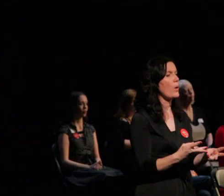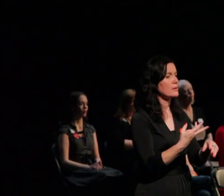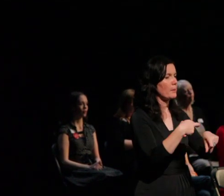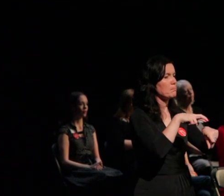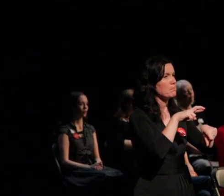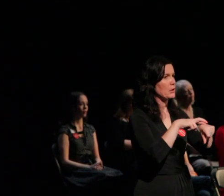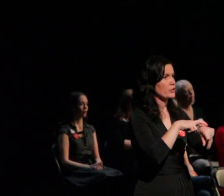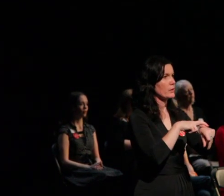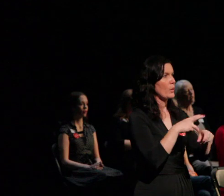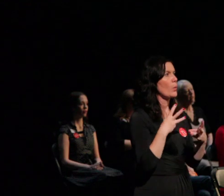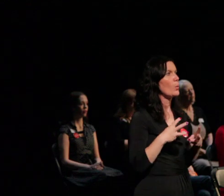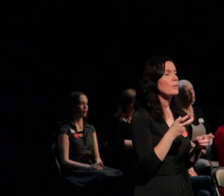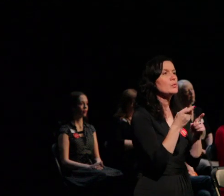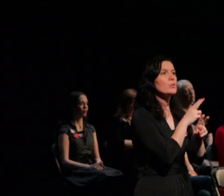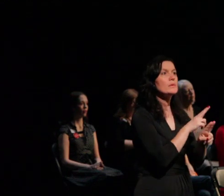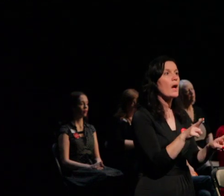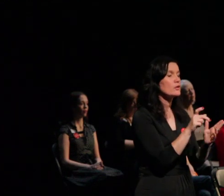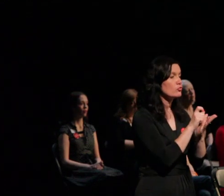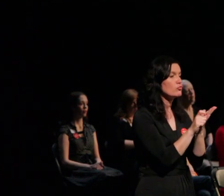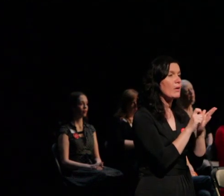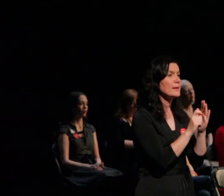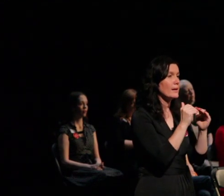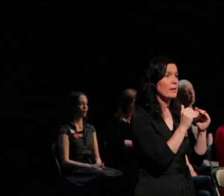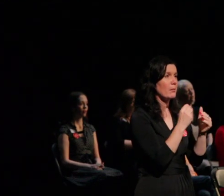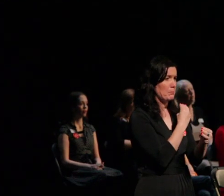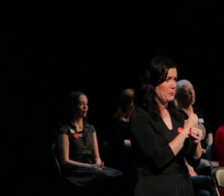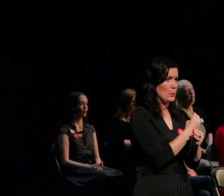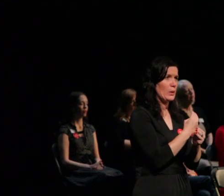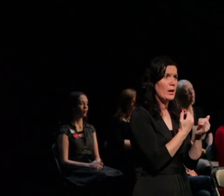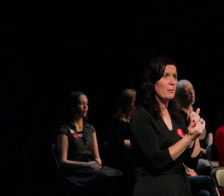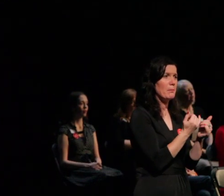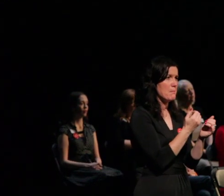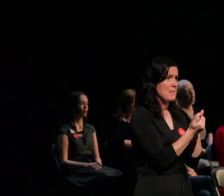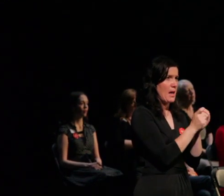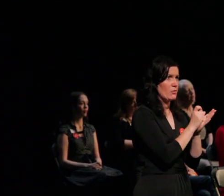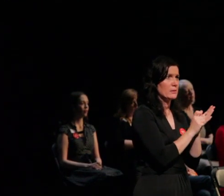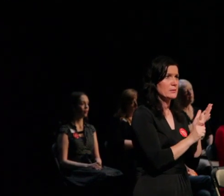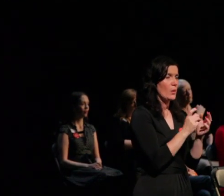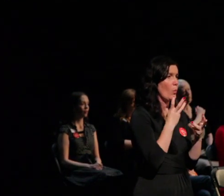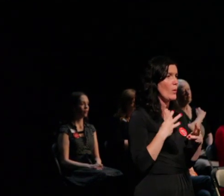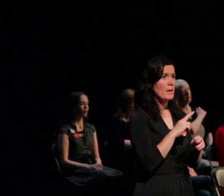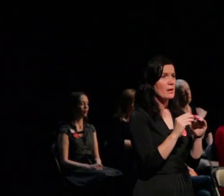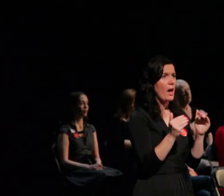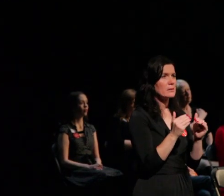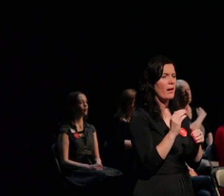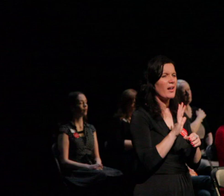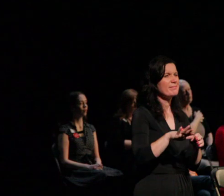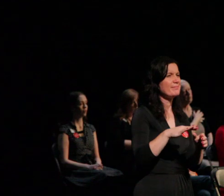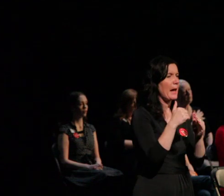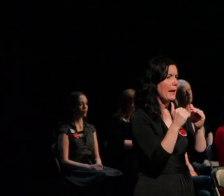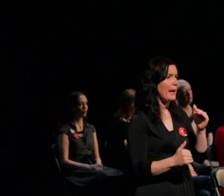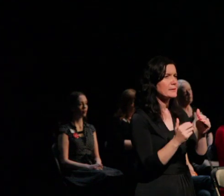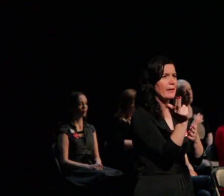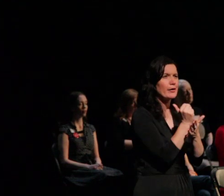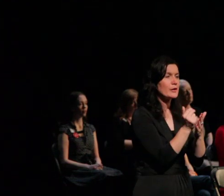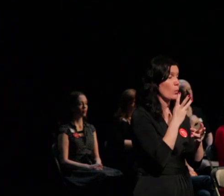better. Women do not write lesser plays. Women are not lesser artists, and